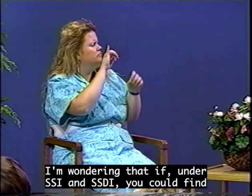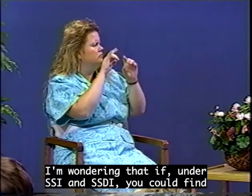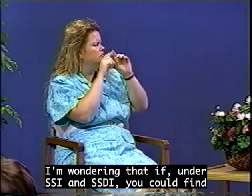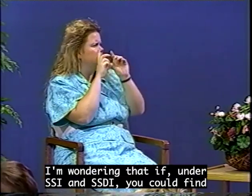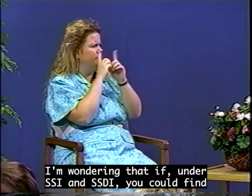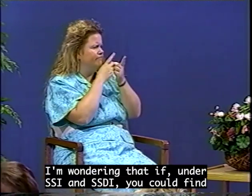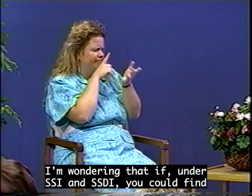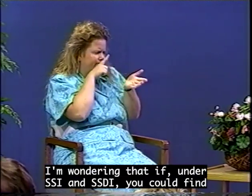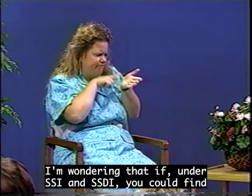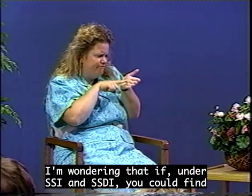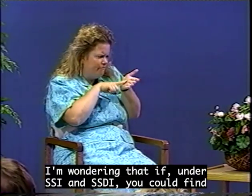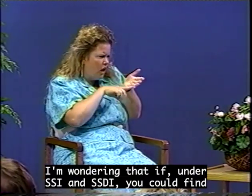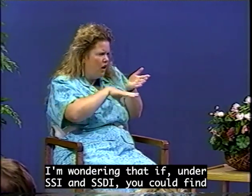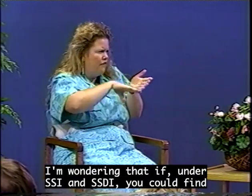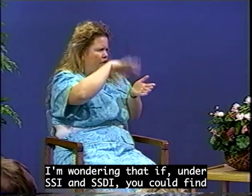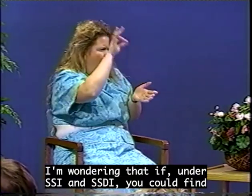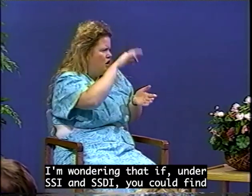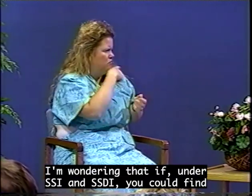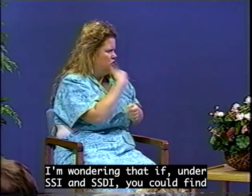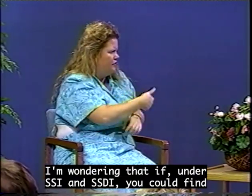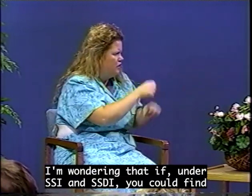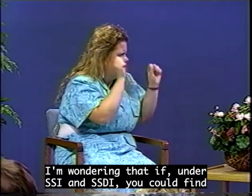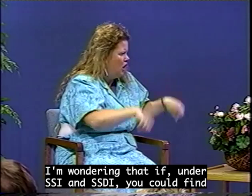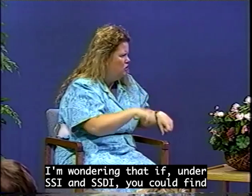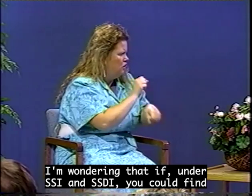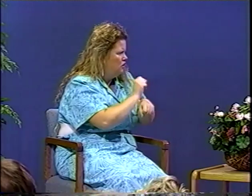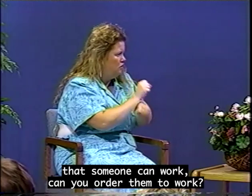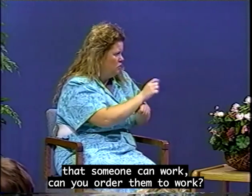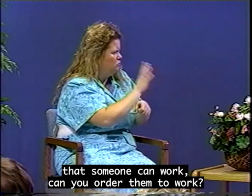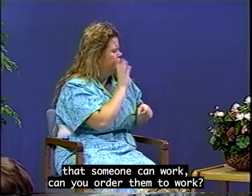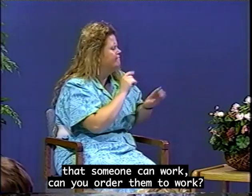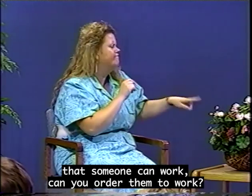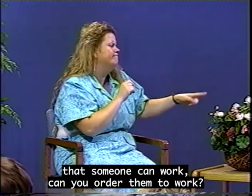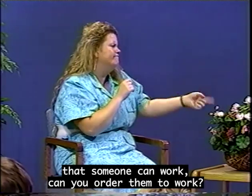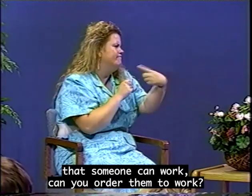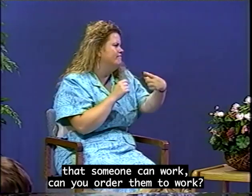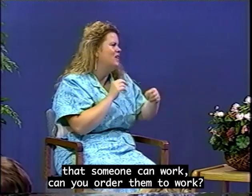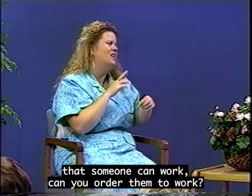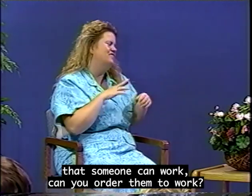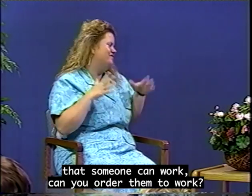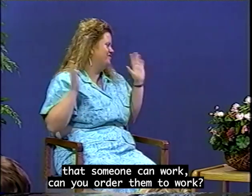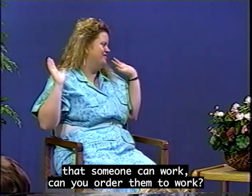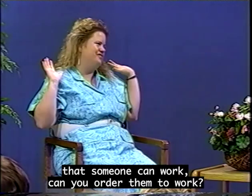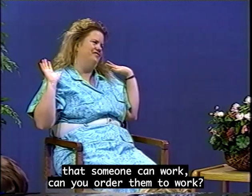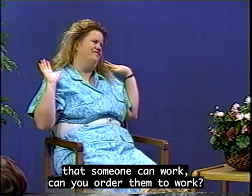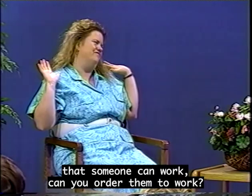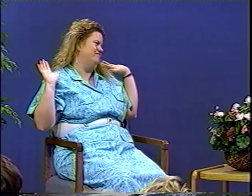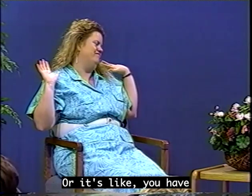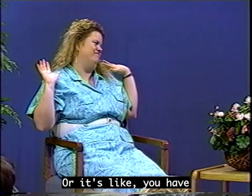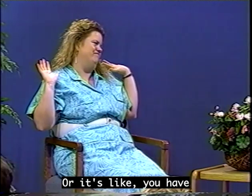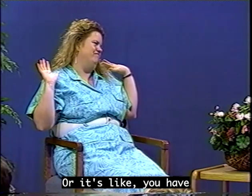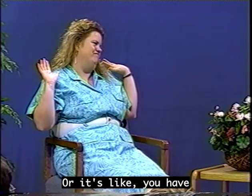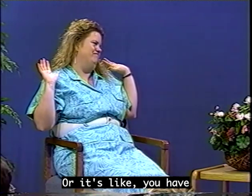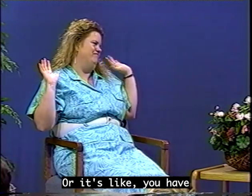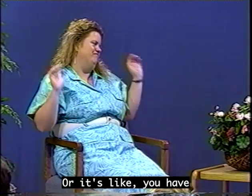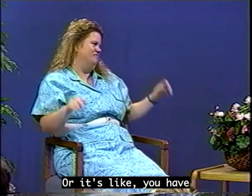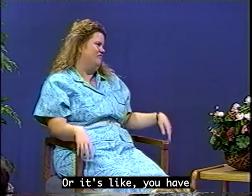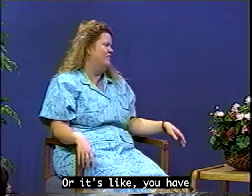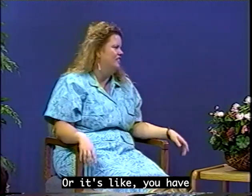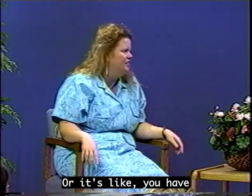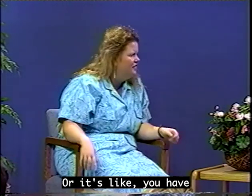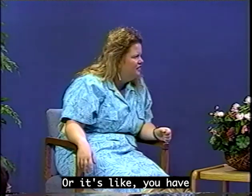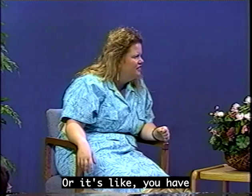I'm wondering that if under SSI and SSDI you could find that someone can work. Can you order them to work, or it's